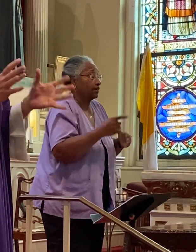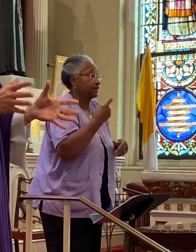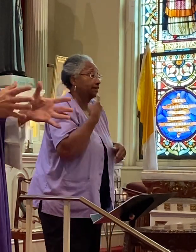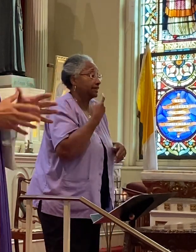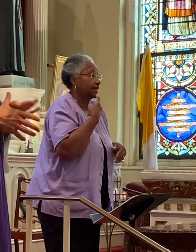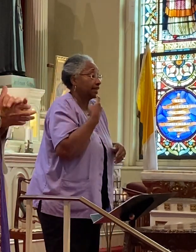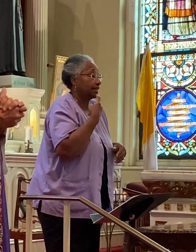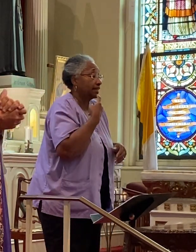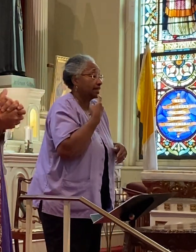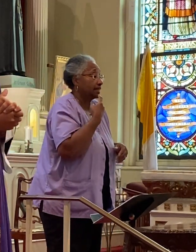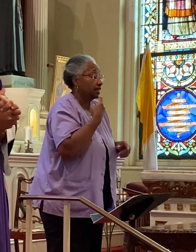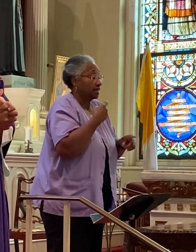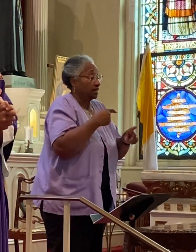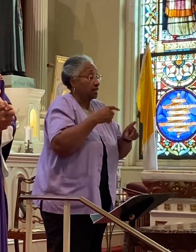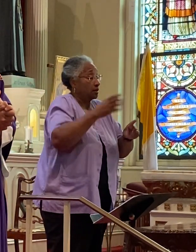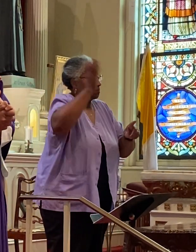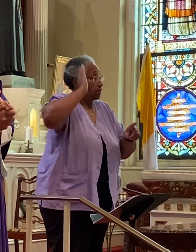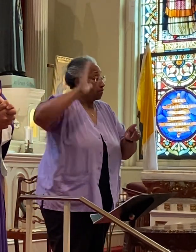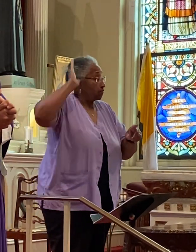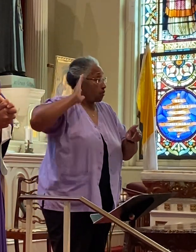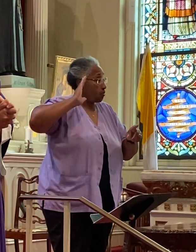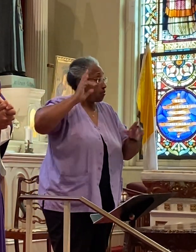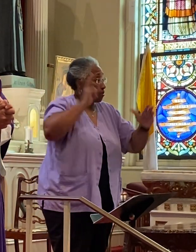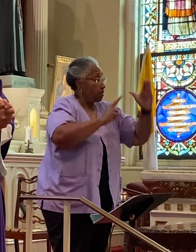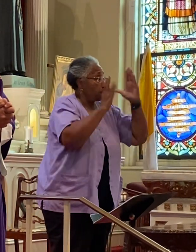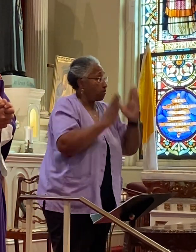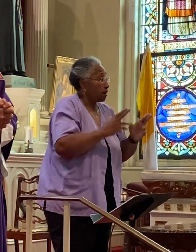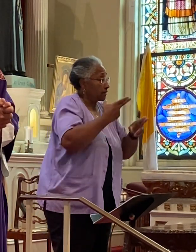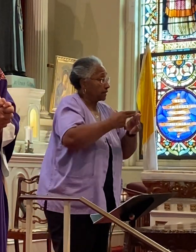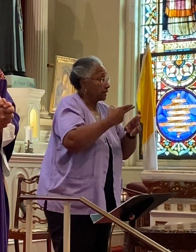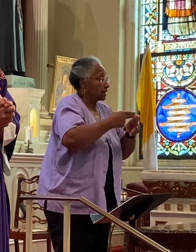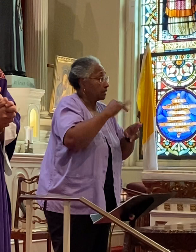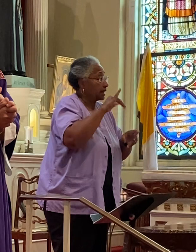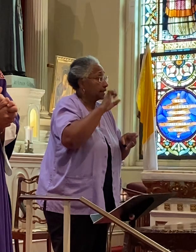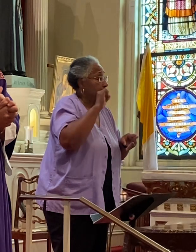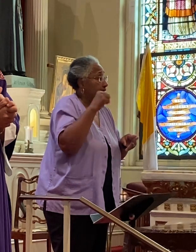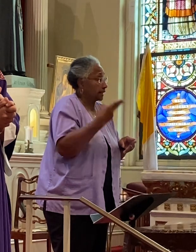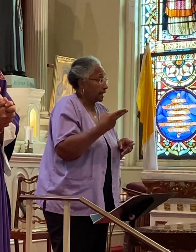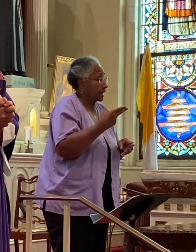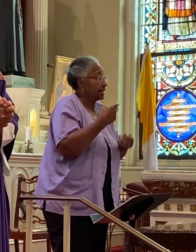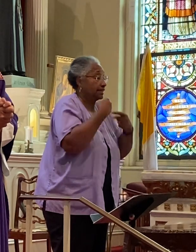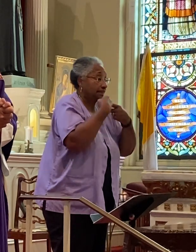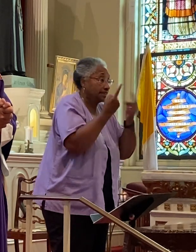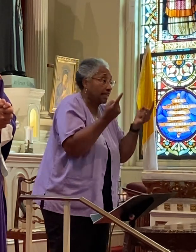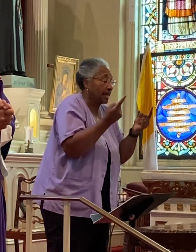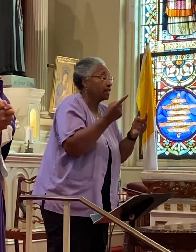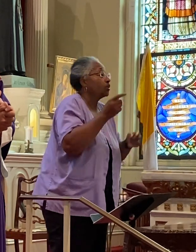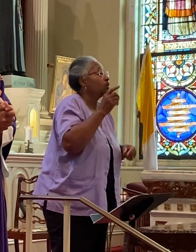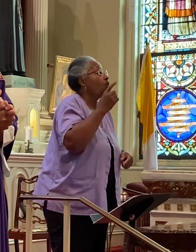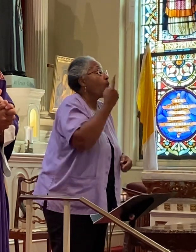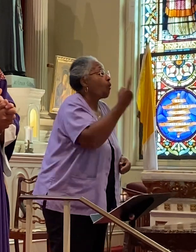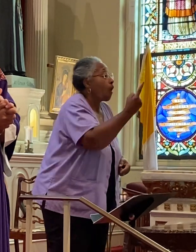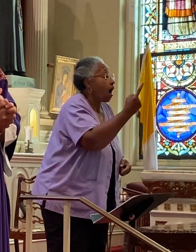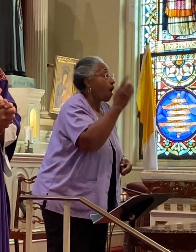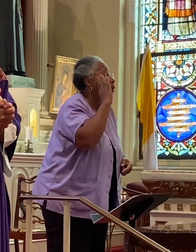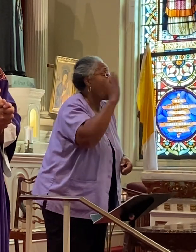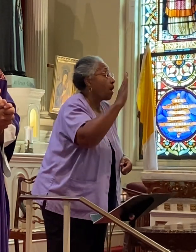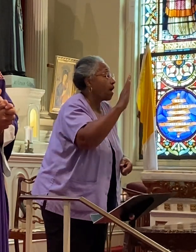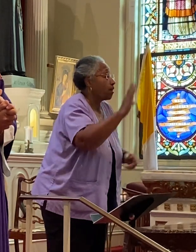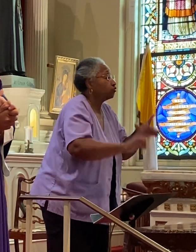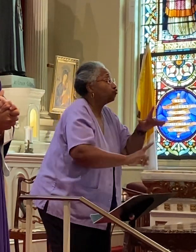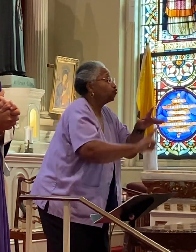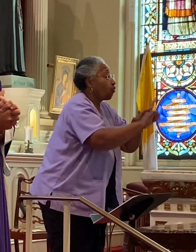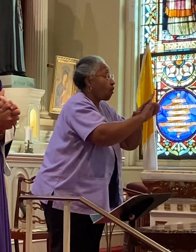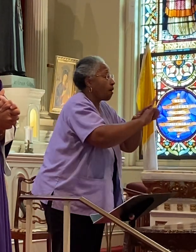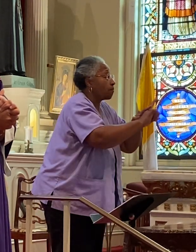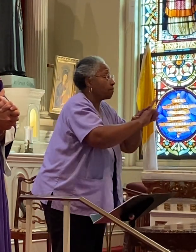who Isaiah prophesied. He said, a voice that cries in the desert, prepare